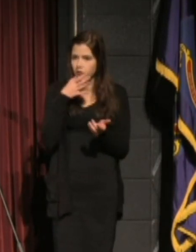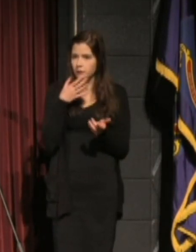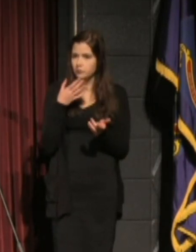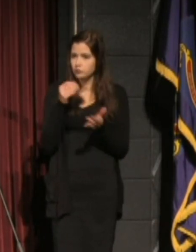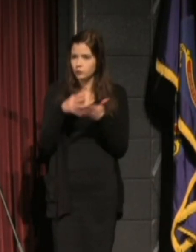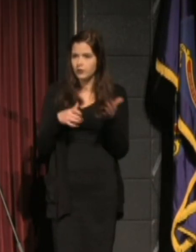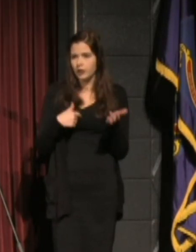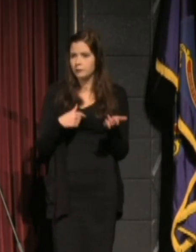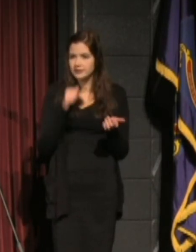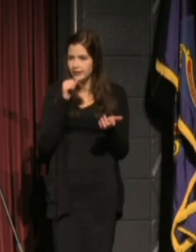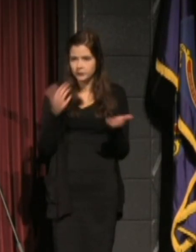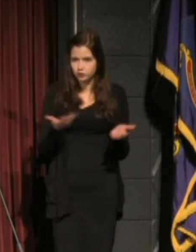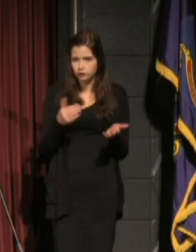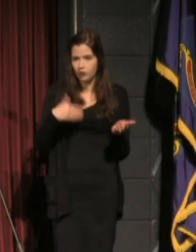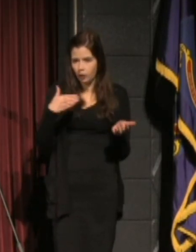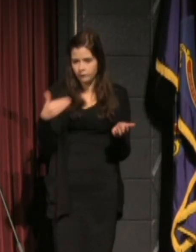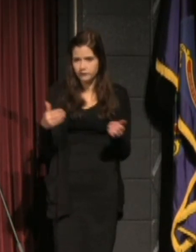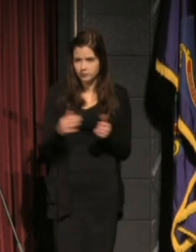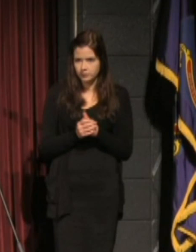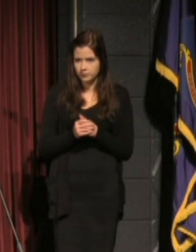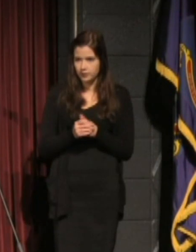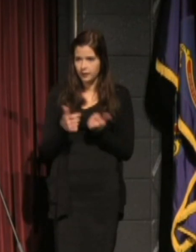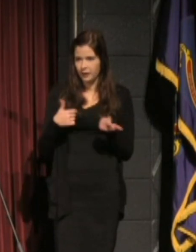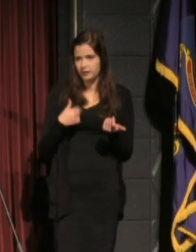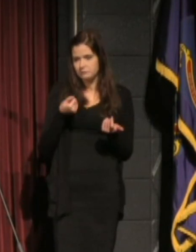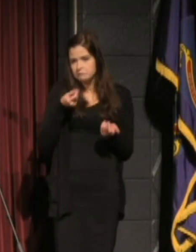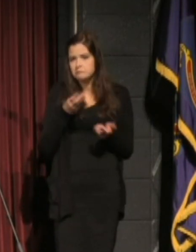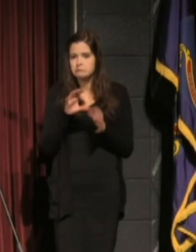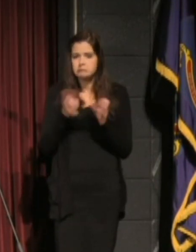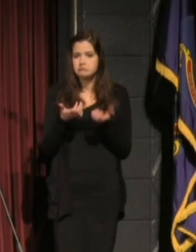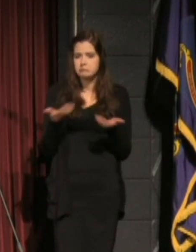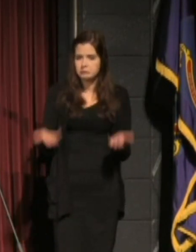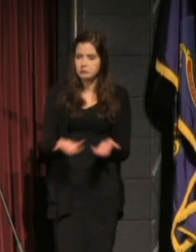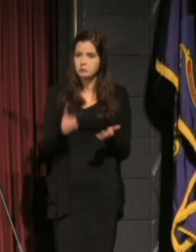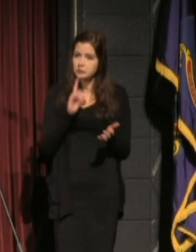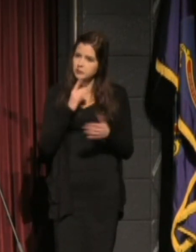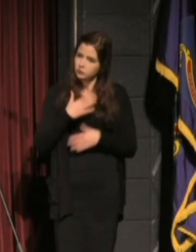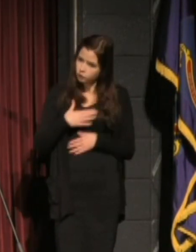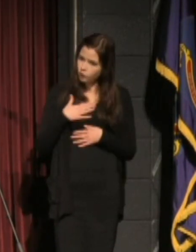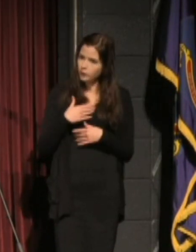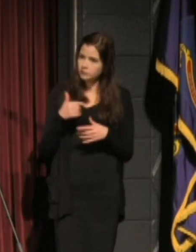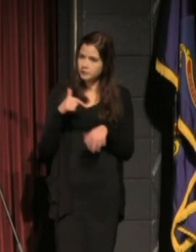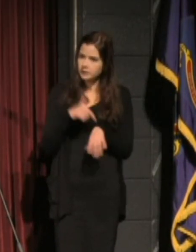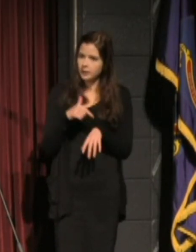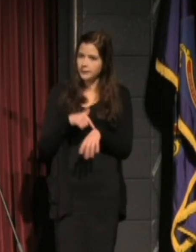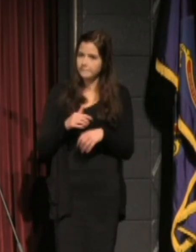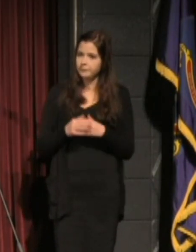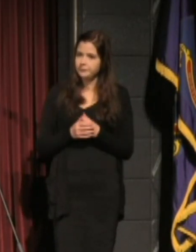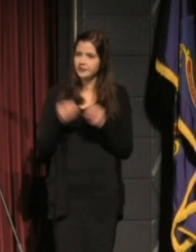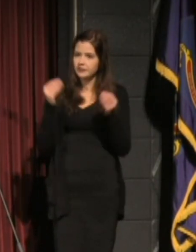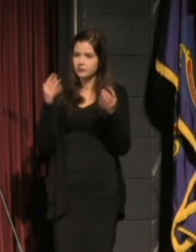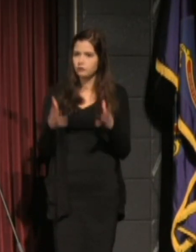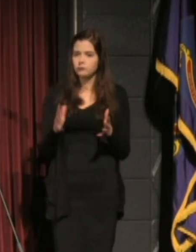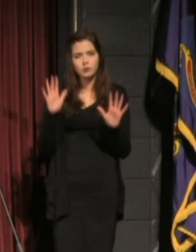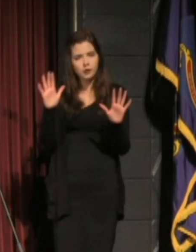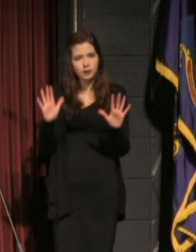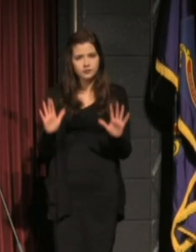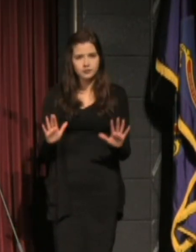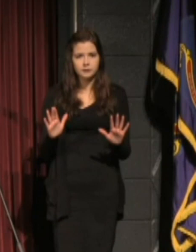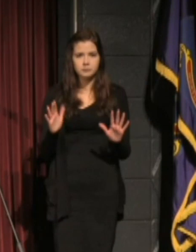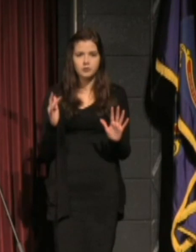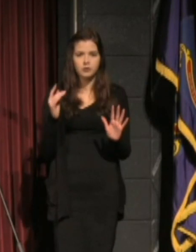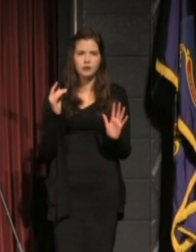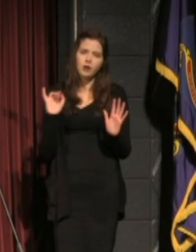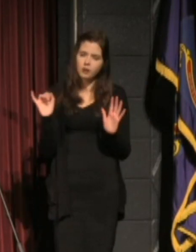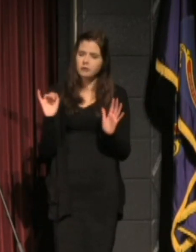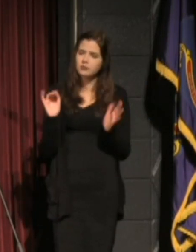was not on campus very often. I had a few classes here, and I really enjoyed my time. The teachers were awesome. They were all